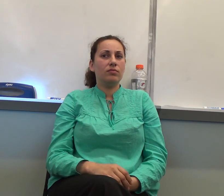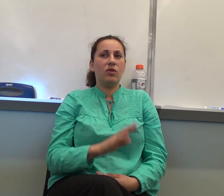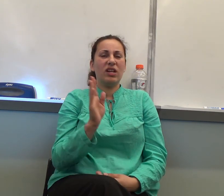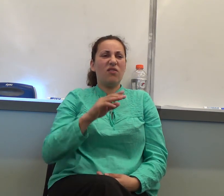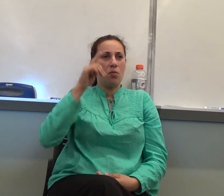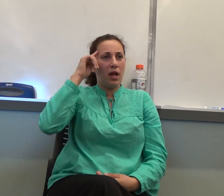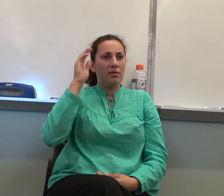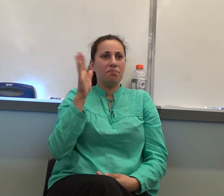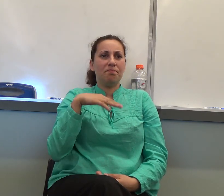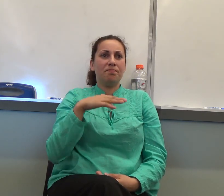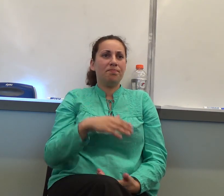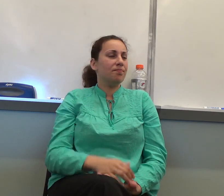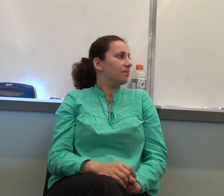You know,